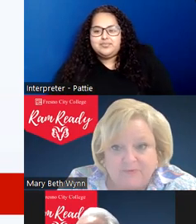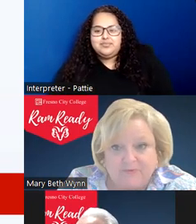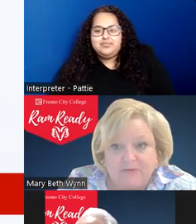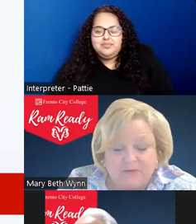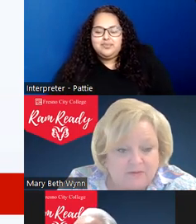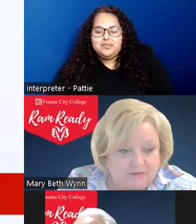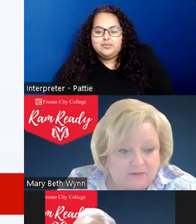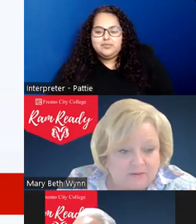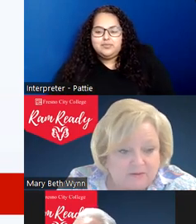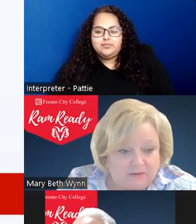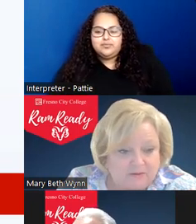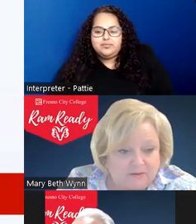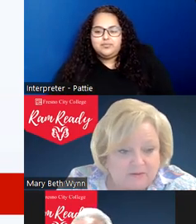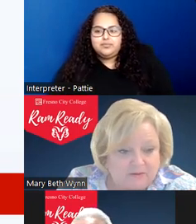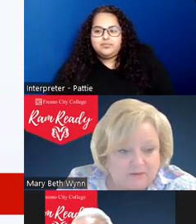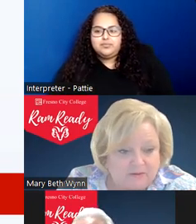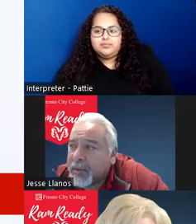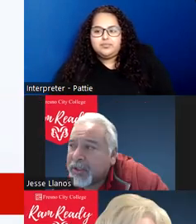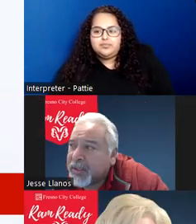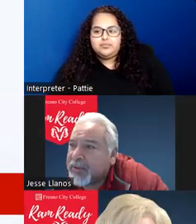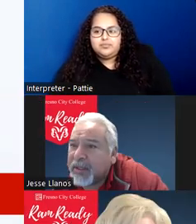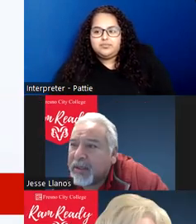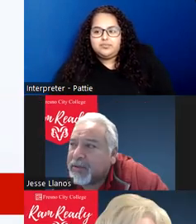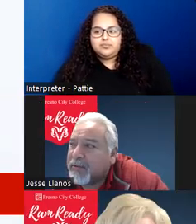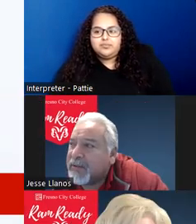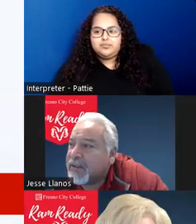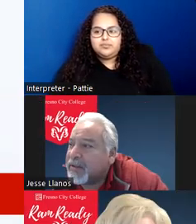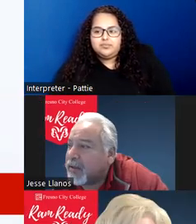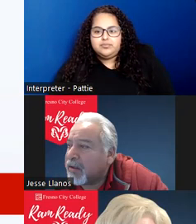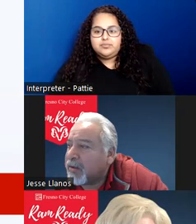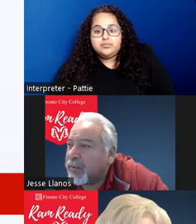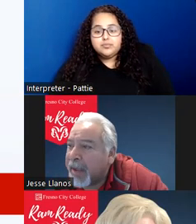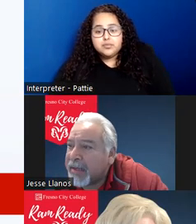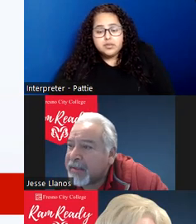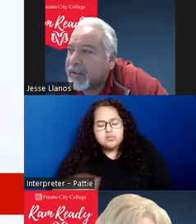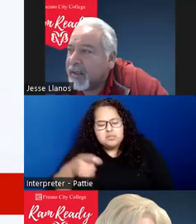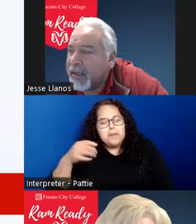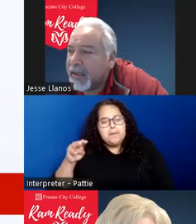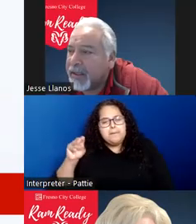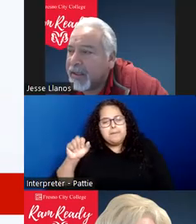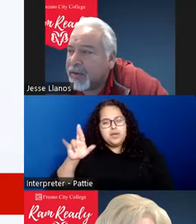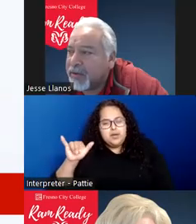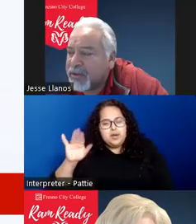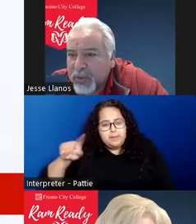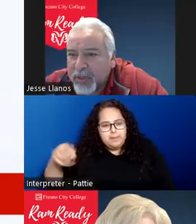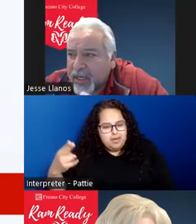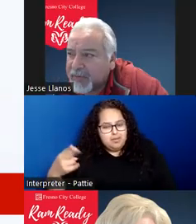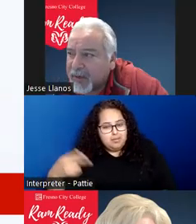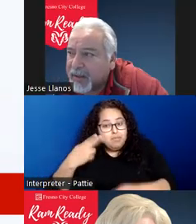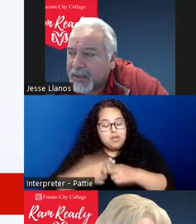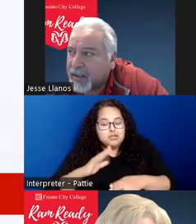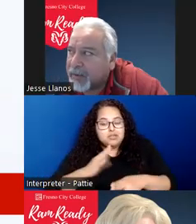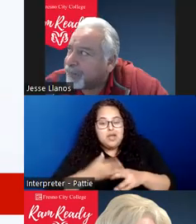As Mary Beth mentioned, our internships services are through Matt, and there's two